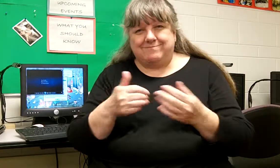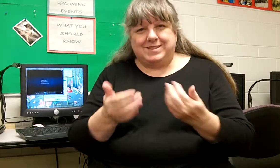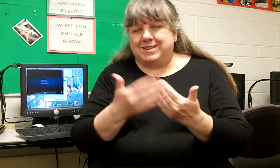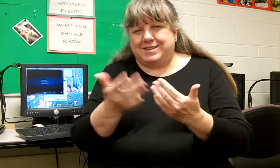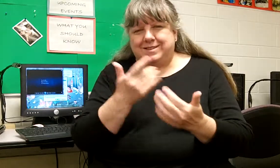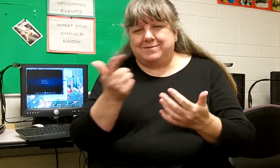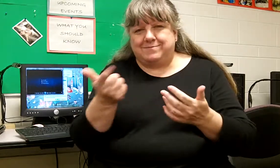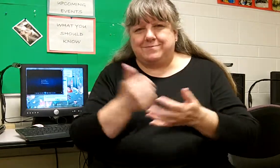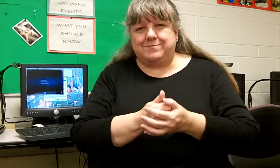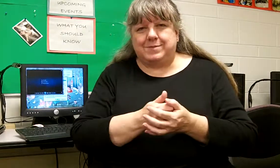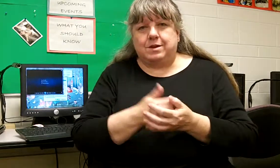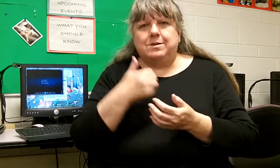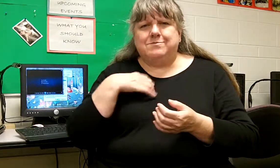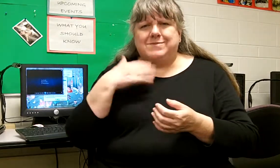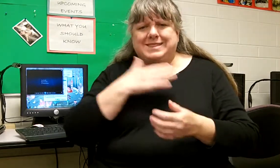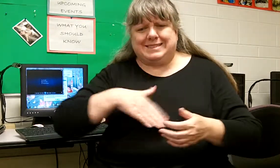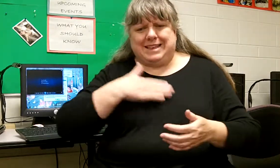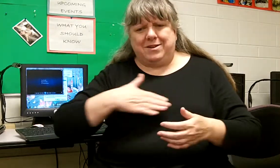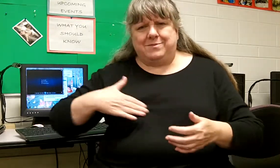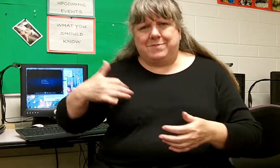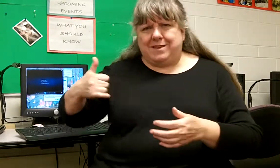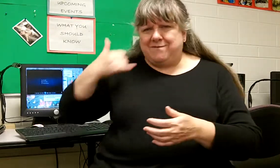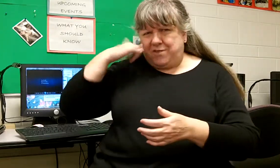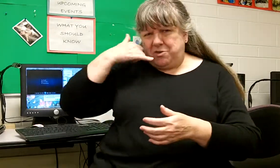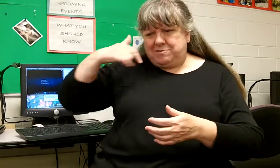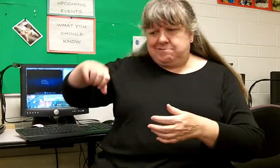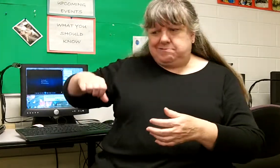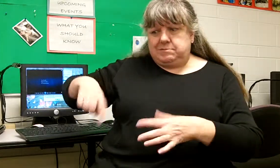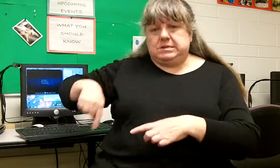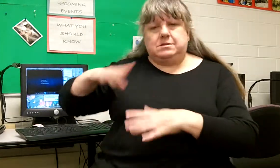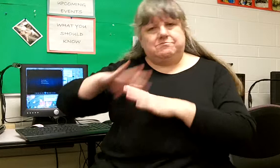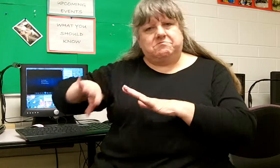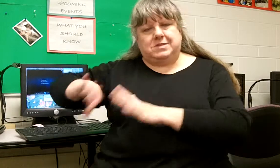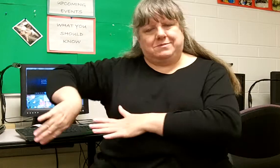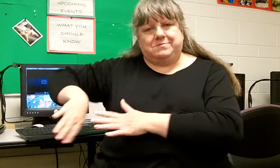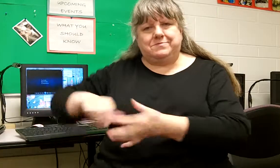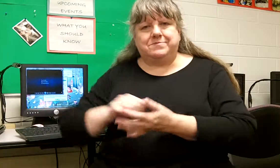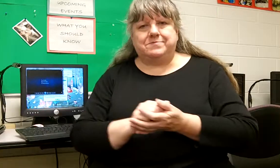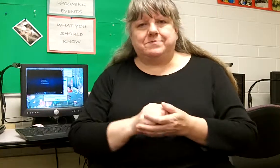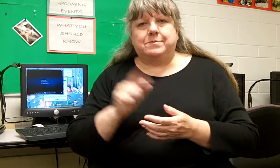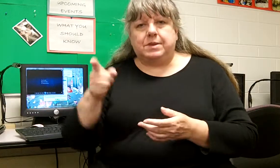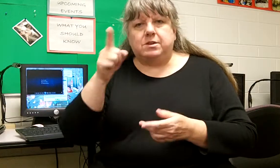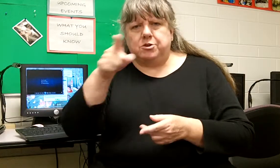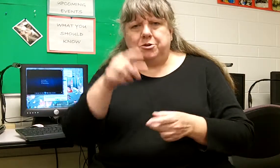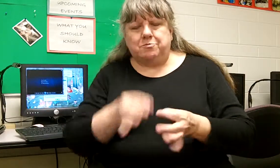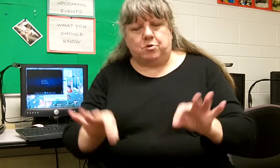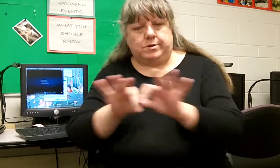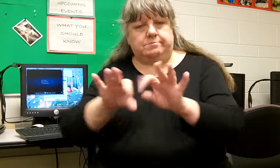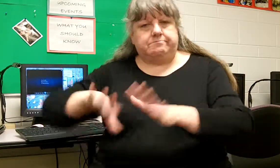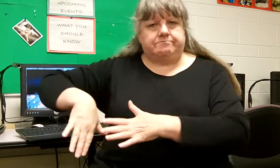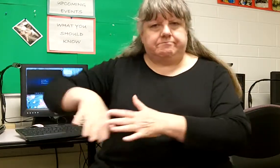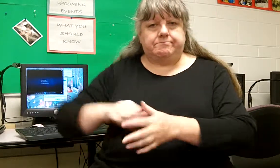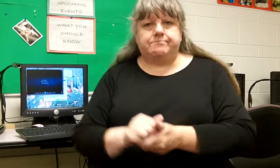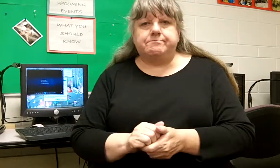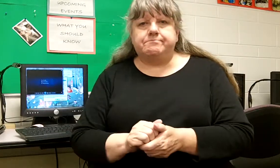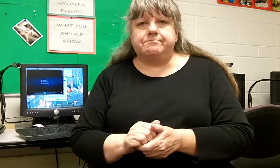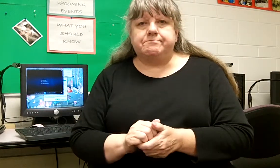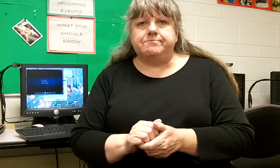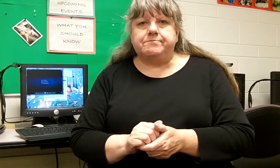important. So, okay, let's start at the 5. So we start at the 5, and we're going to add